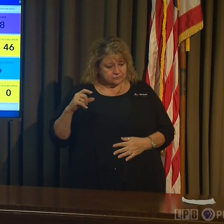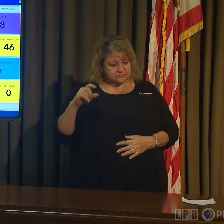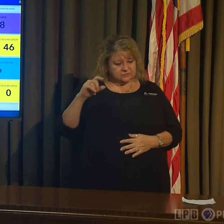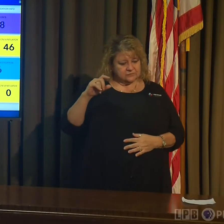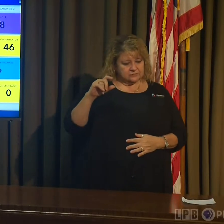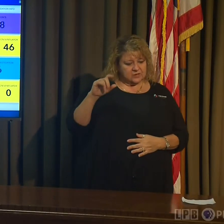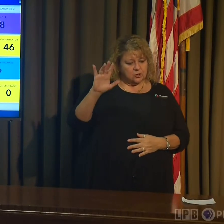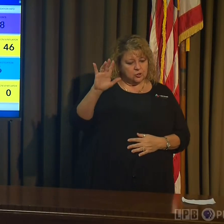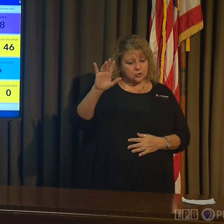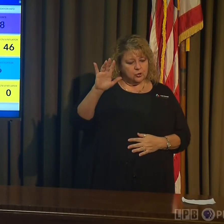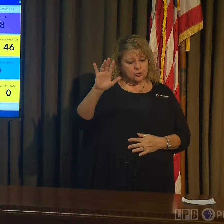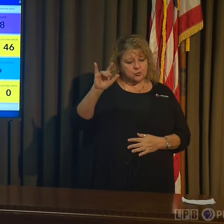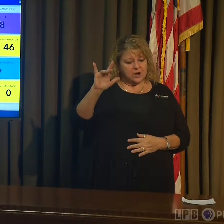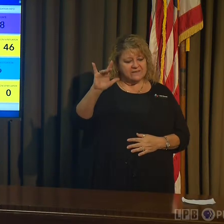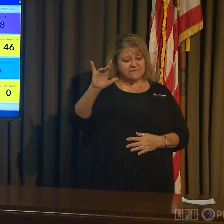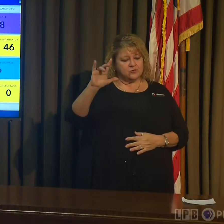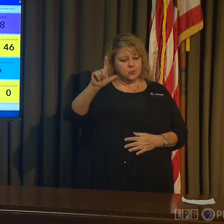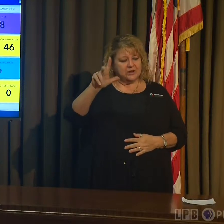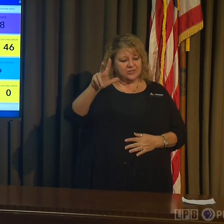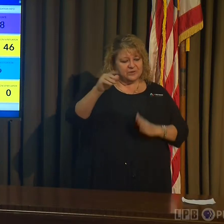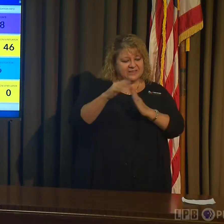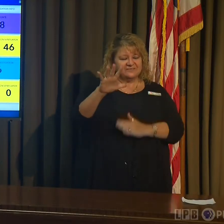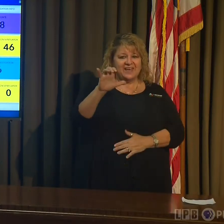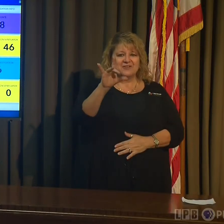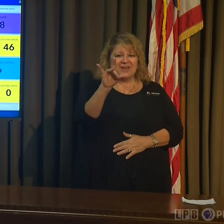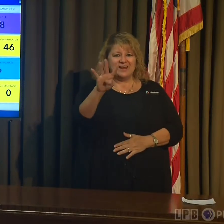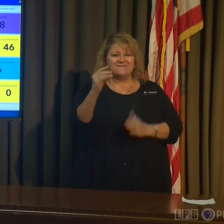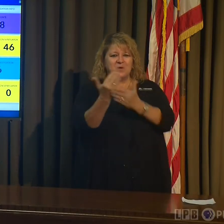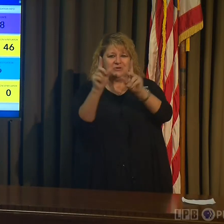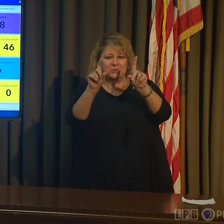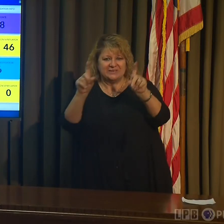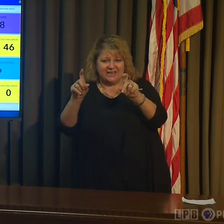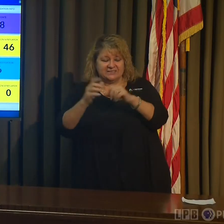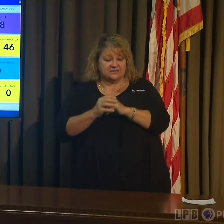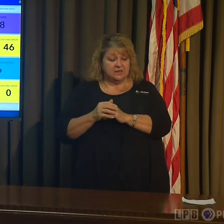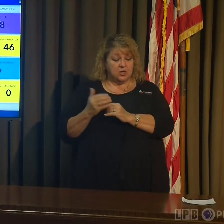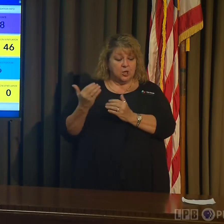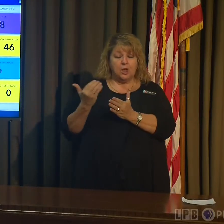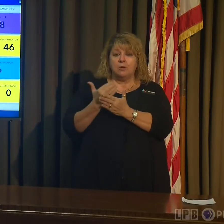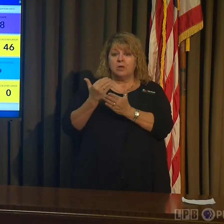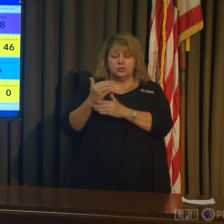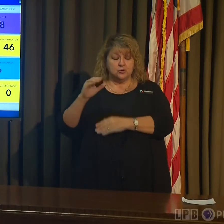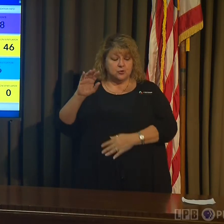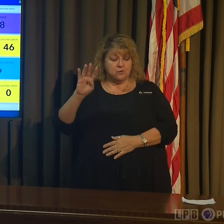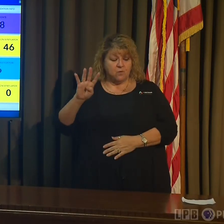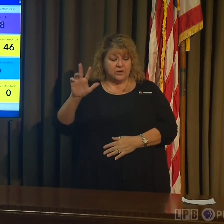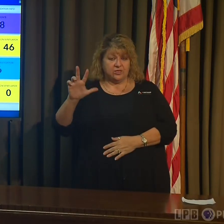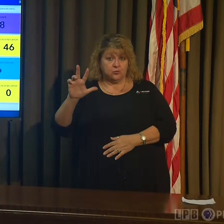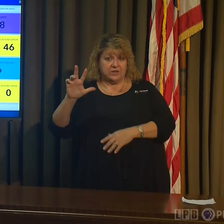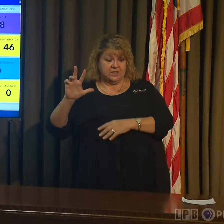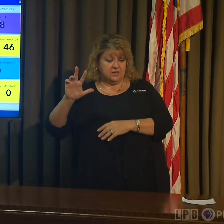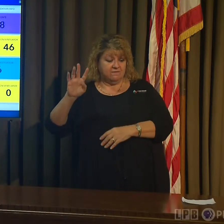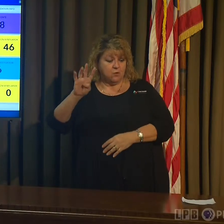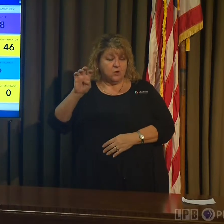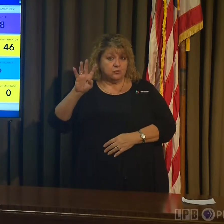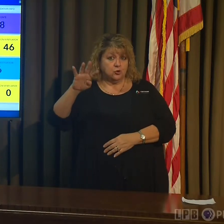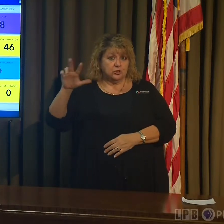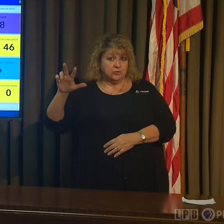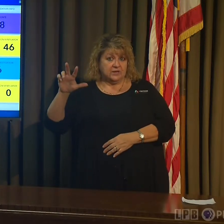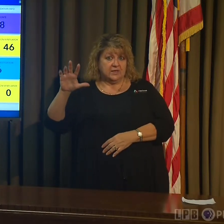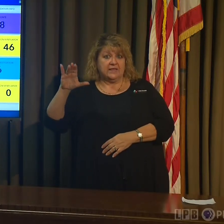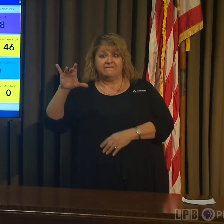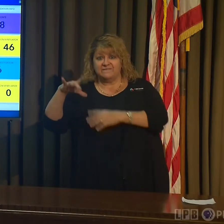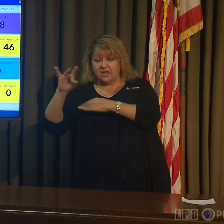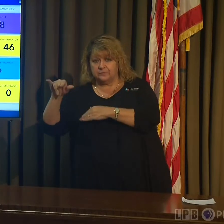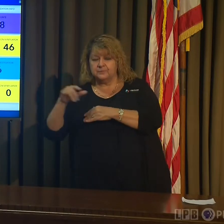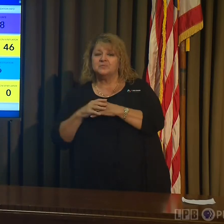doesn't mean anything, but when you look at it in the context of other days, it can start to tell you something, but